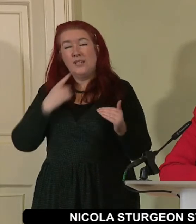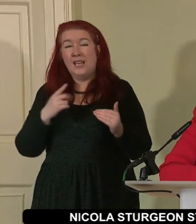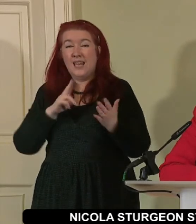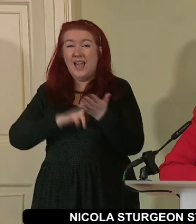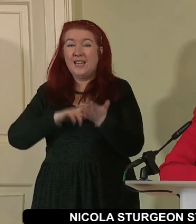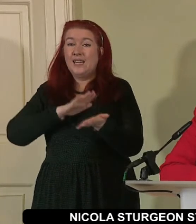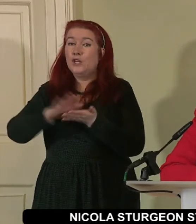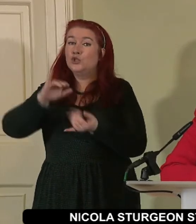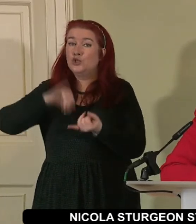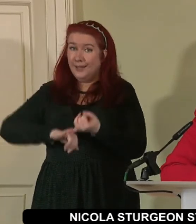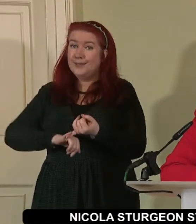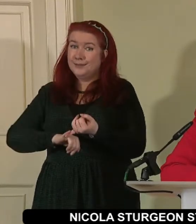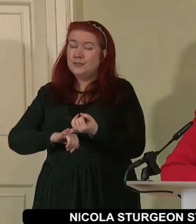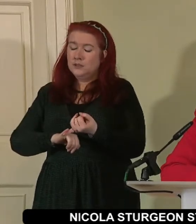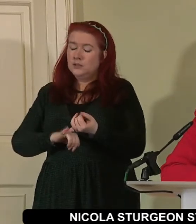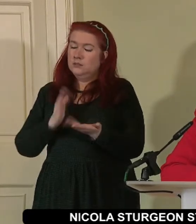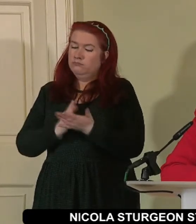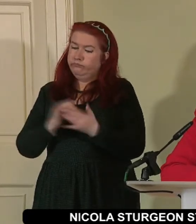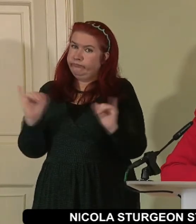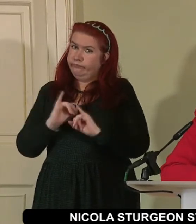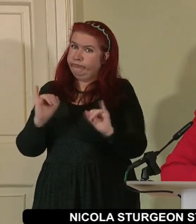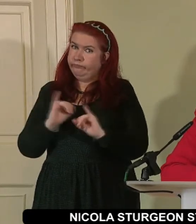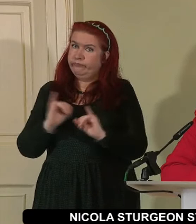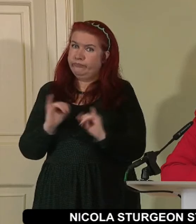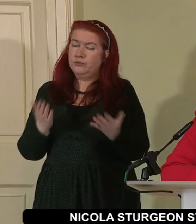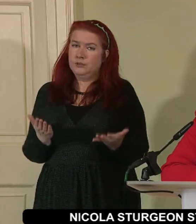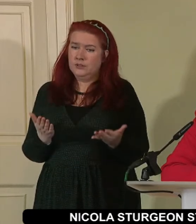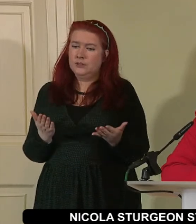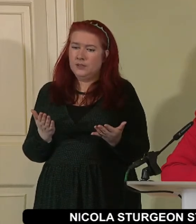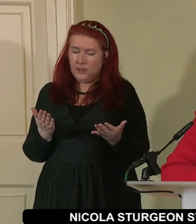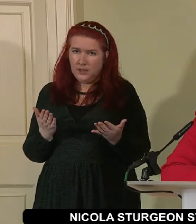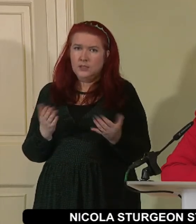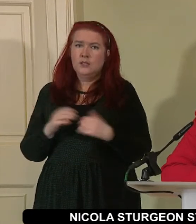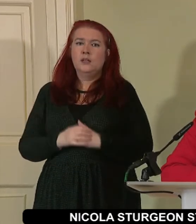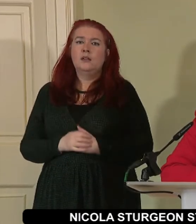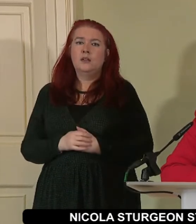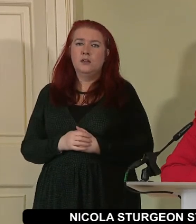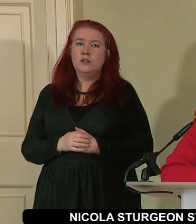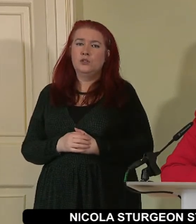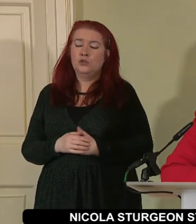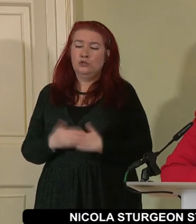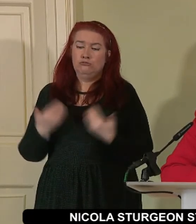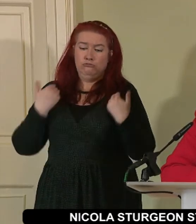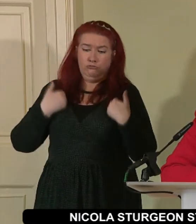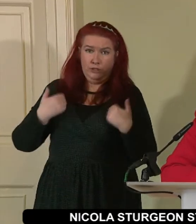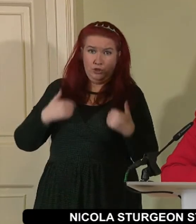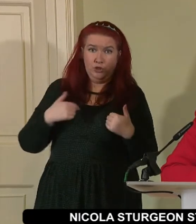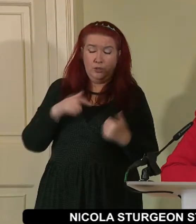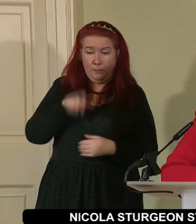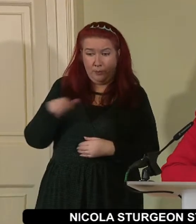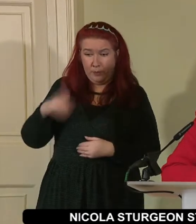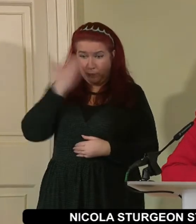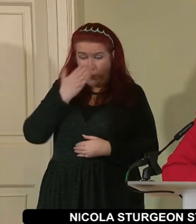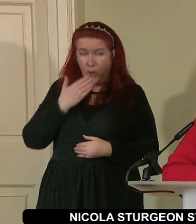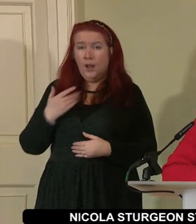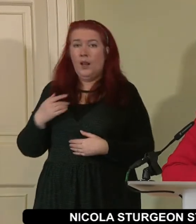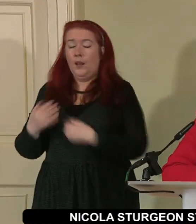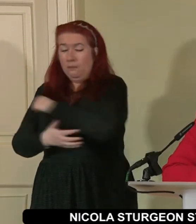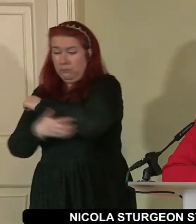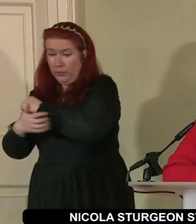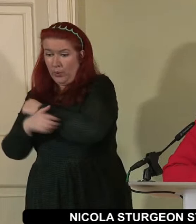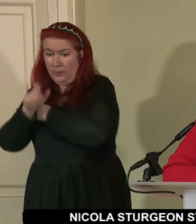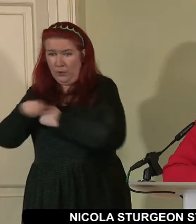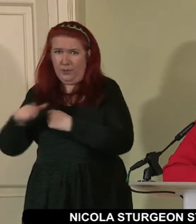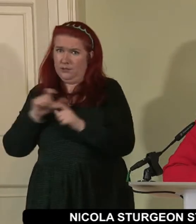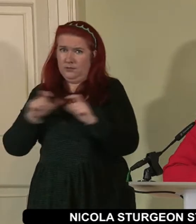really serious situation. The attainment gap between rich and poor pupils, which you'd said was one of your core